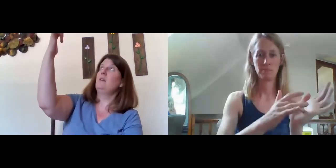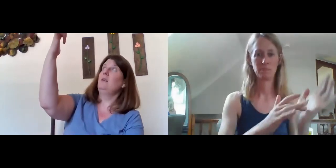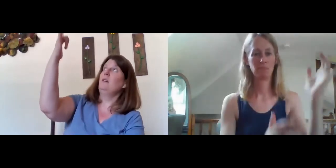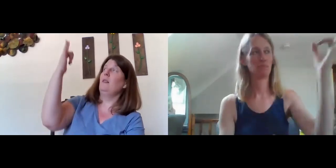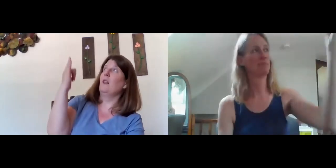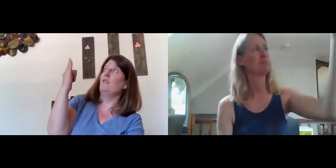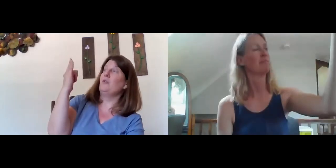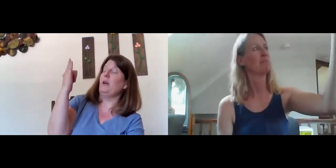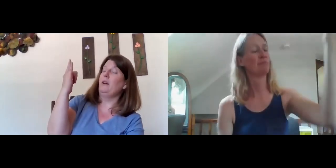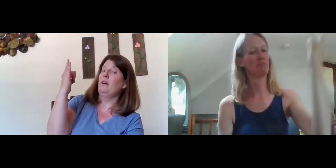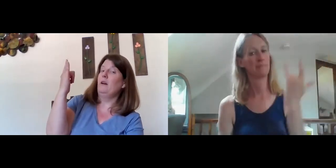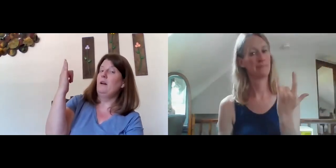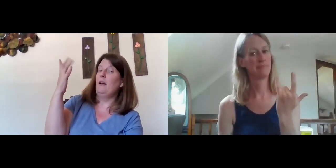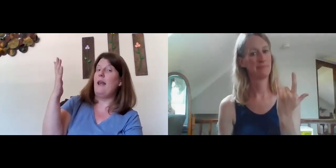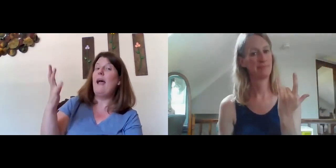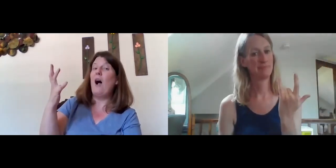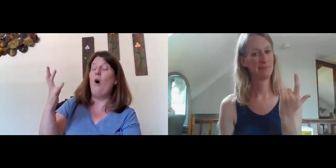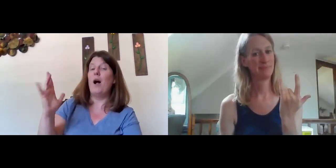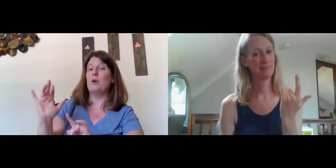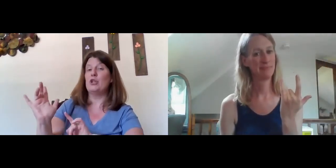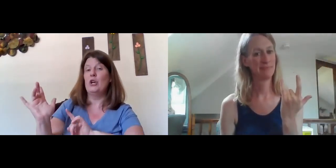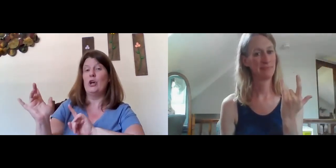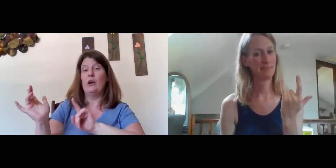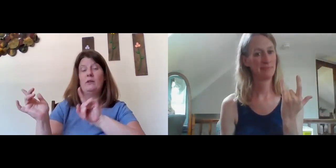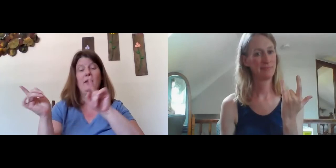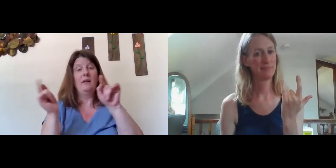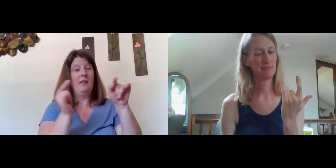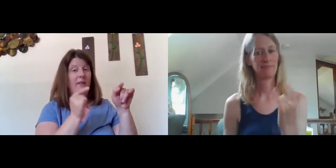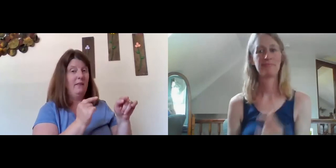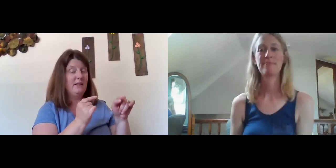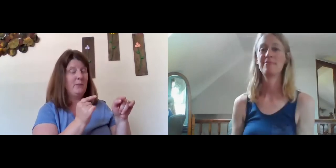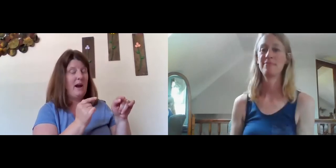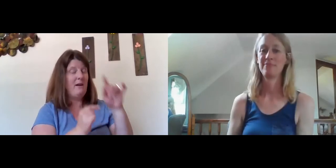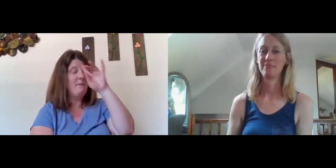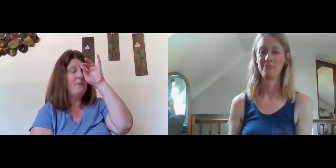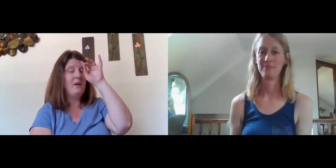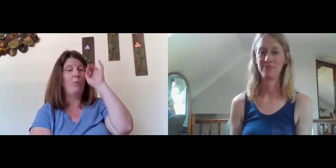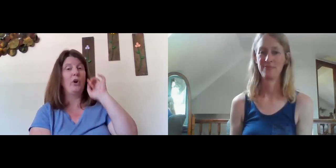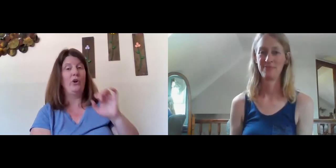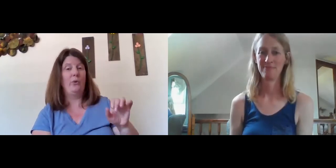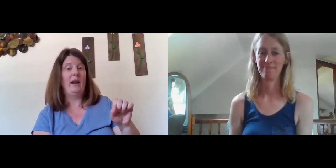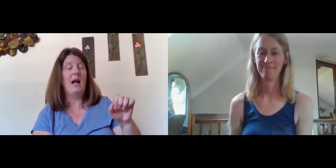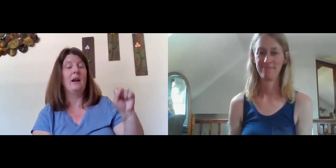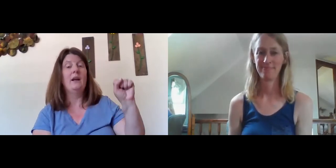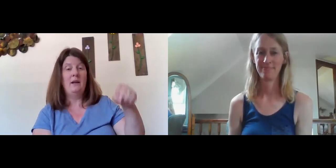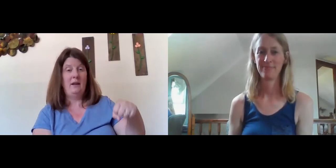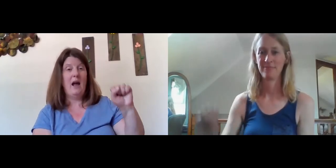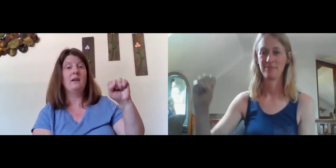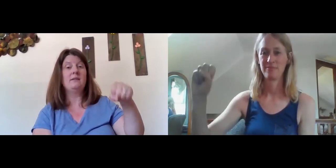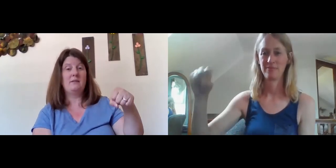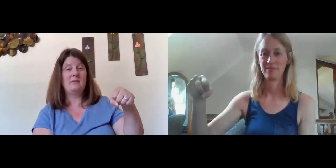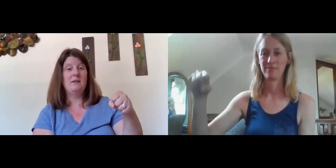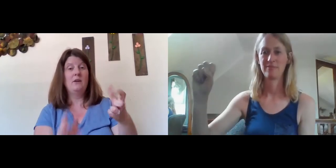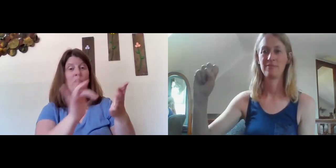Jesus loves me. And now I'm going to turn this way, and we're going to do it again.